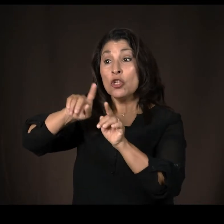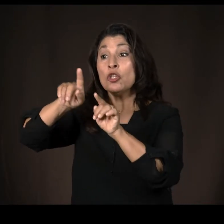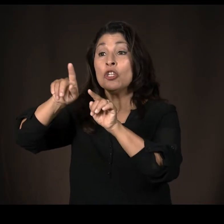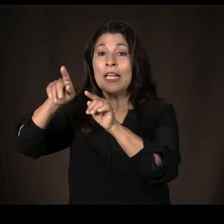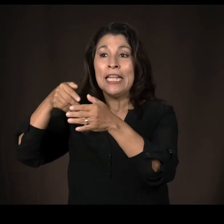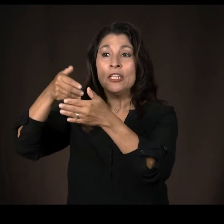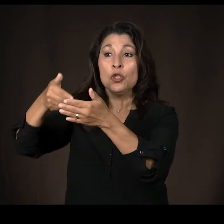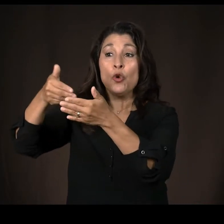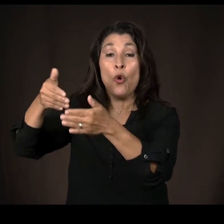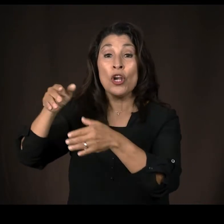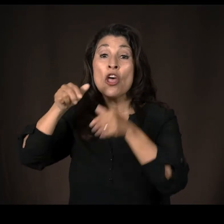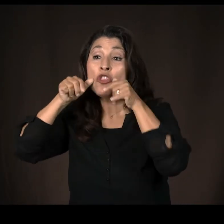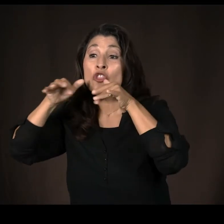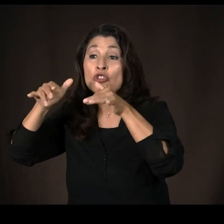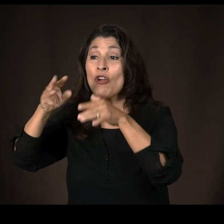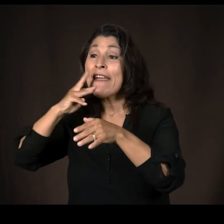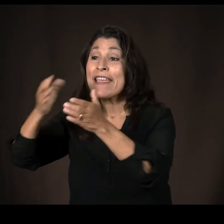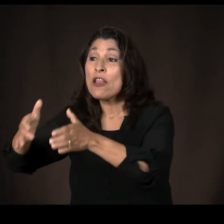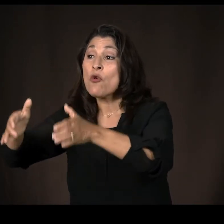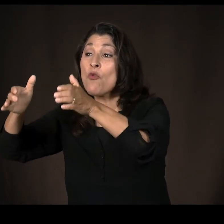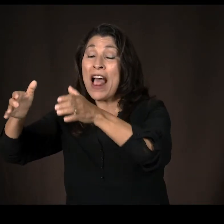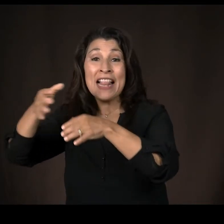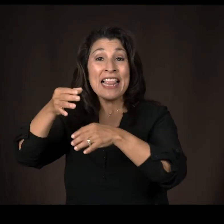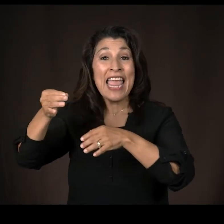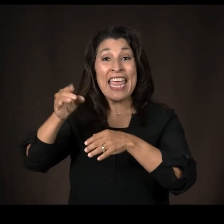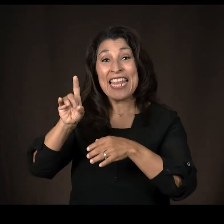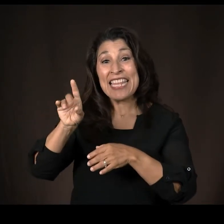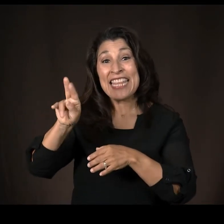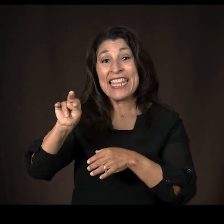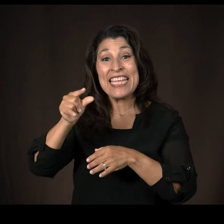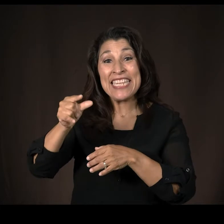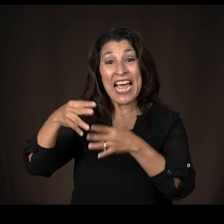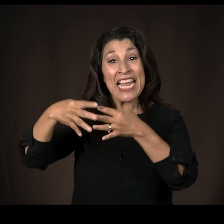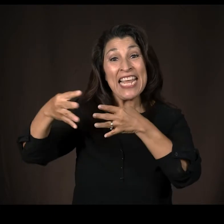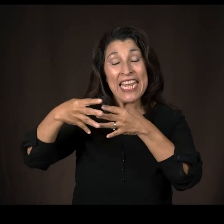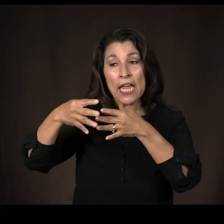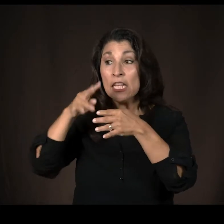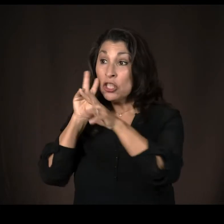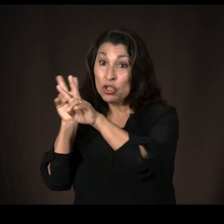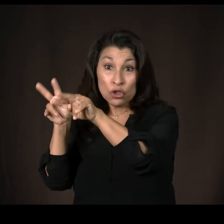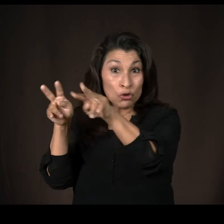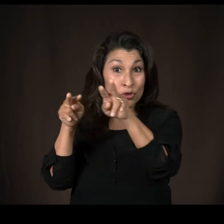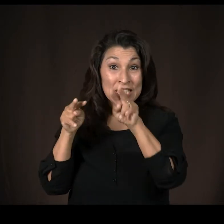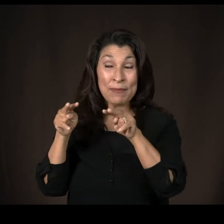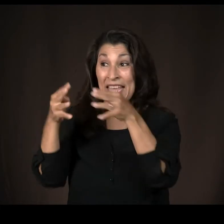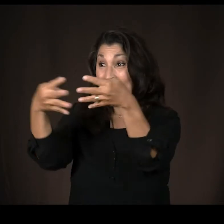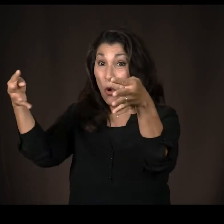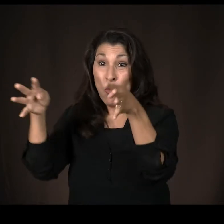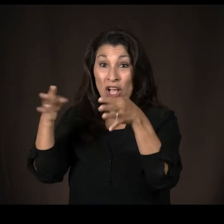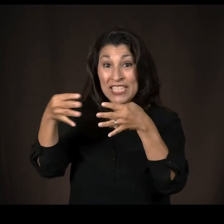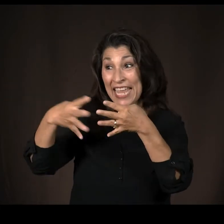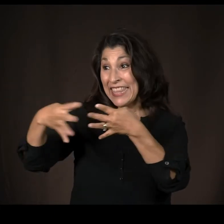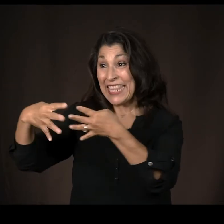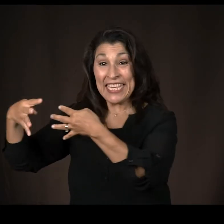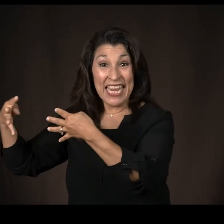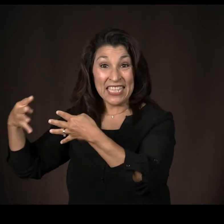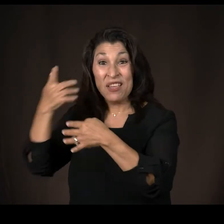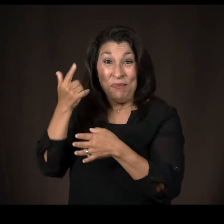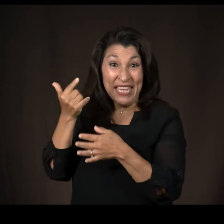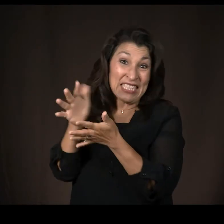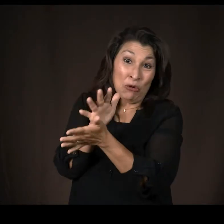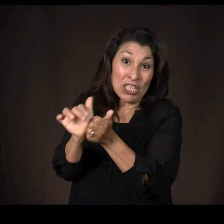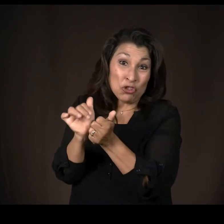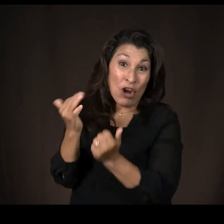dung gate to inspect all the broken down walls of Jerusalem and the city gates which had been destroyed by fire.